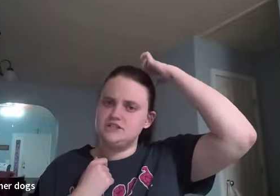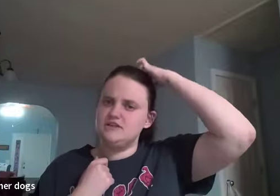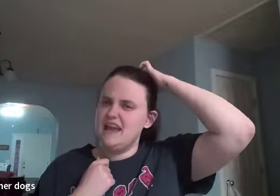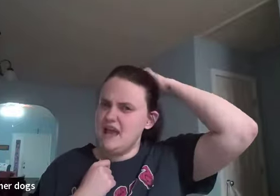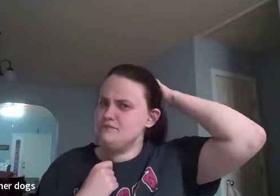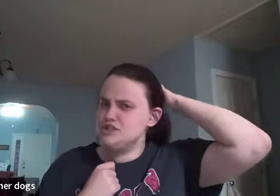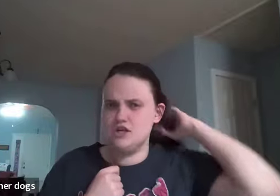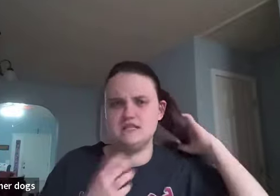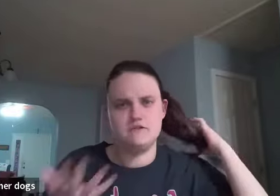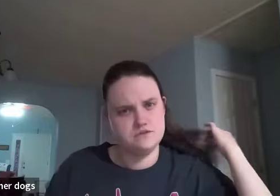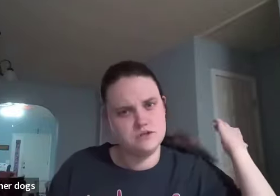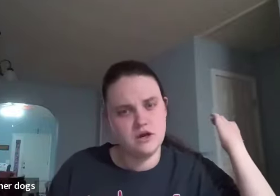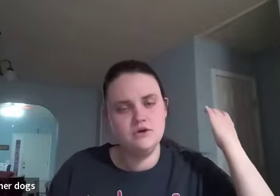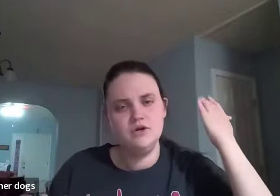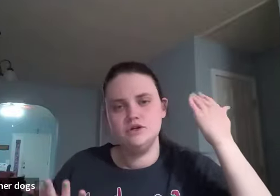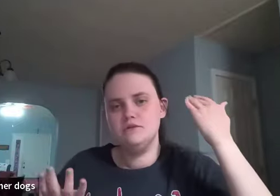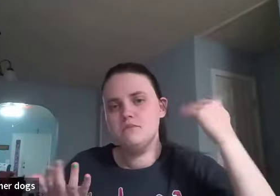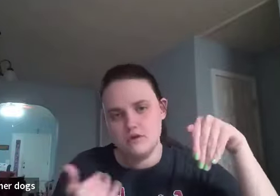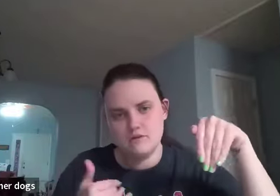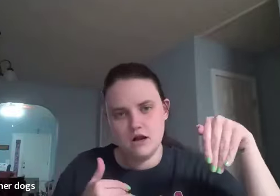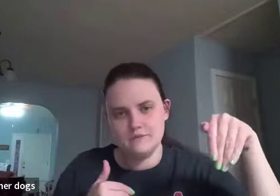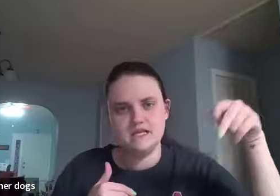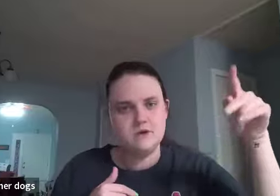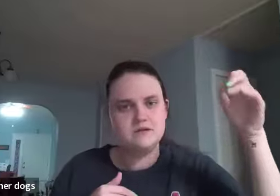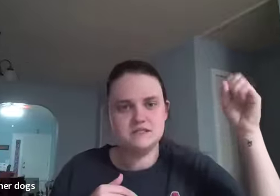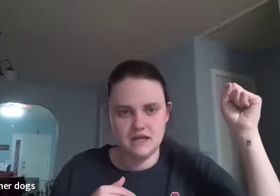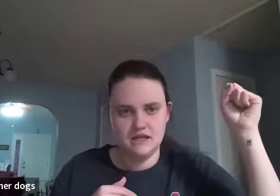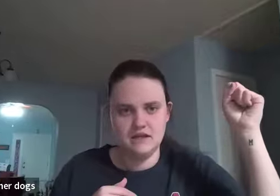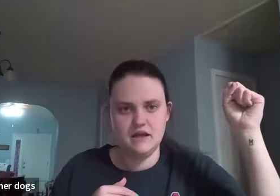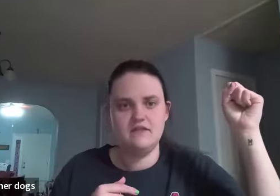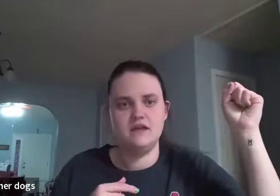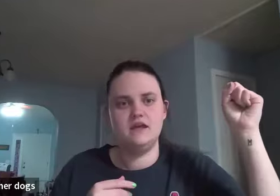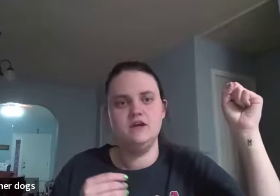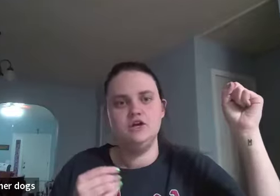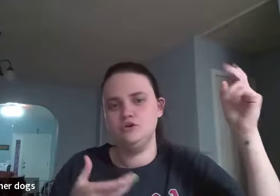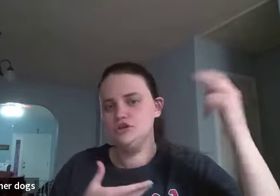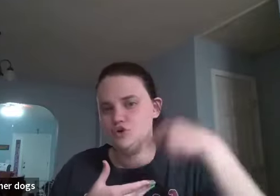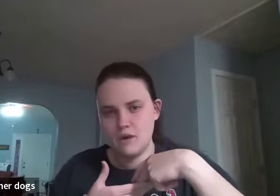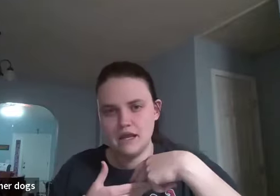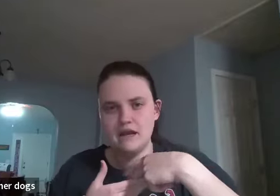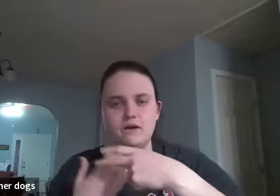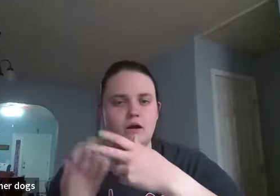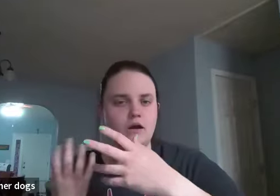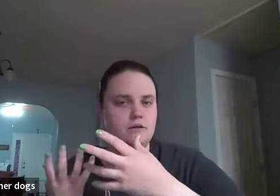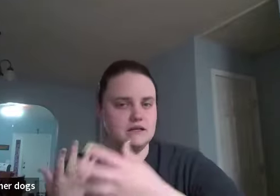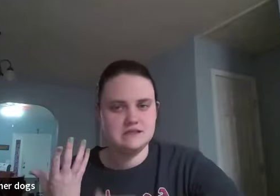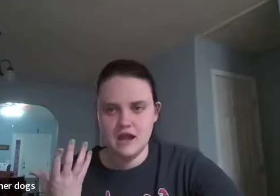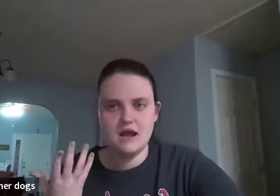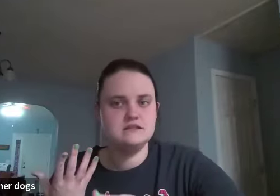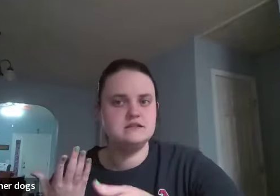that you're like, hey, I'm just curious how this would go, you're more than welcome to email Miss Katie, and then you can join our next class